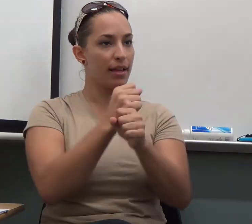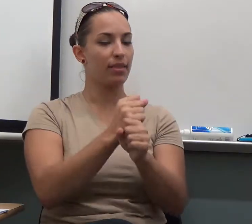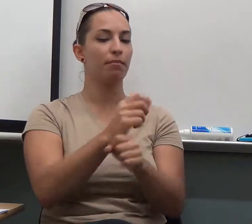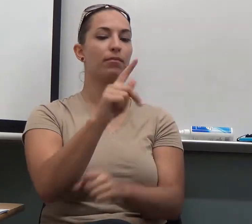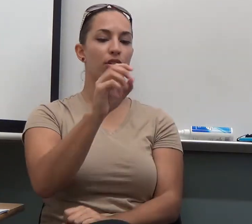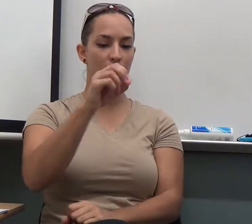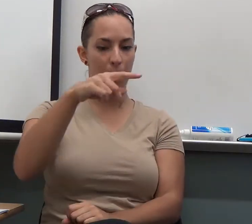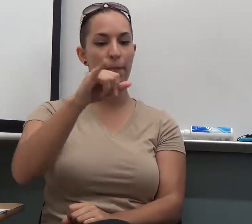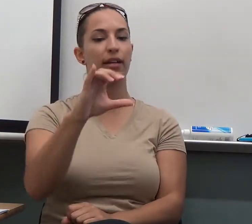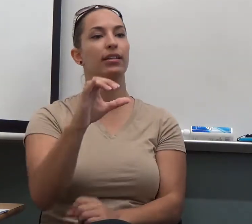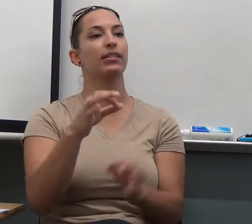So,